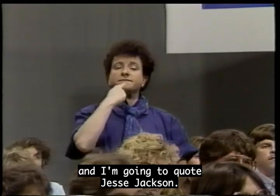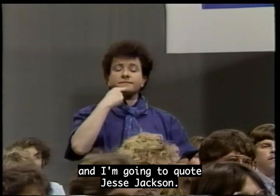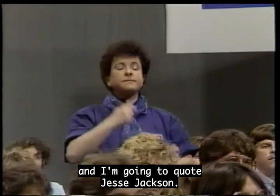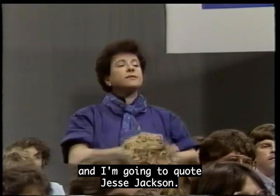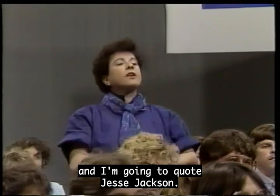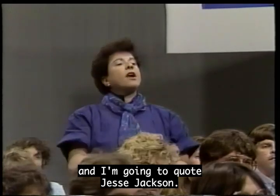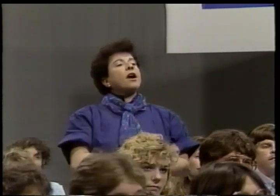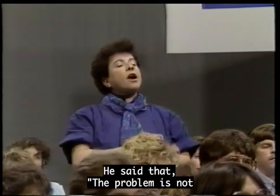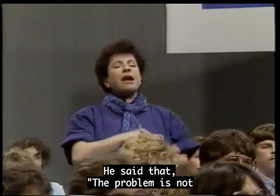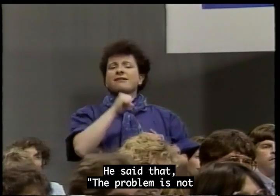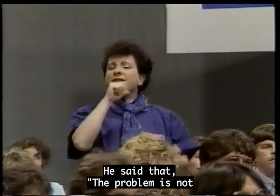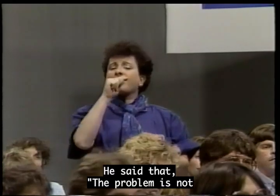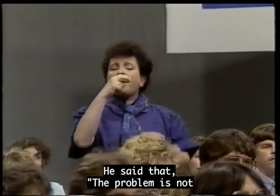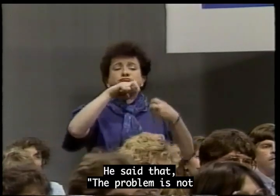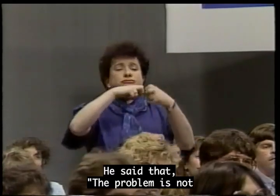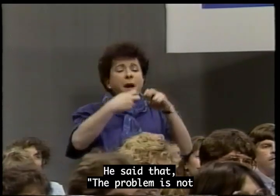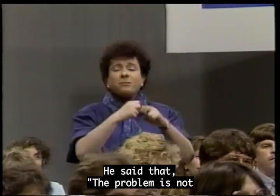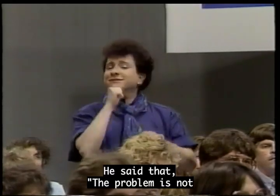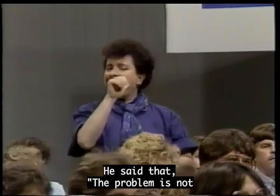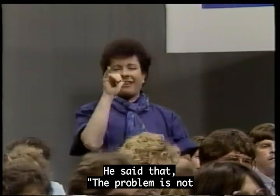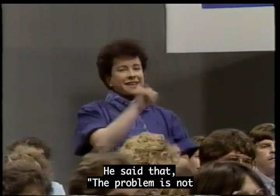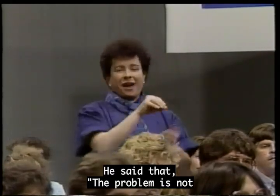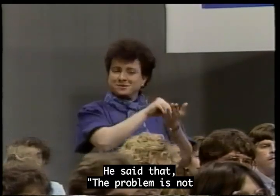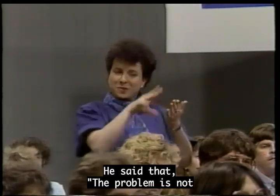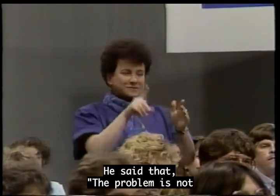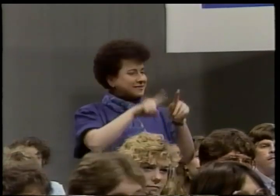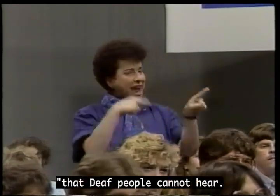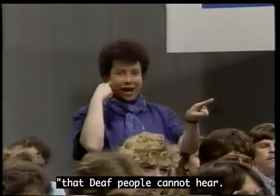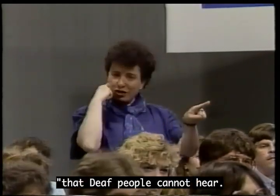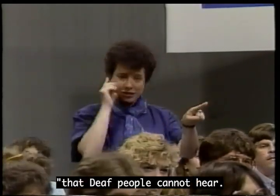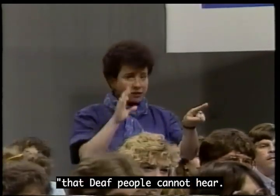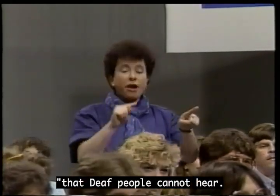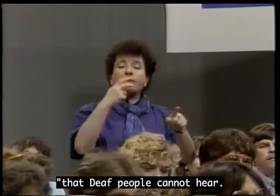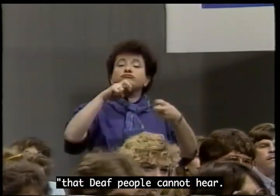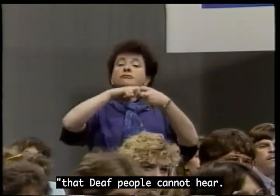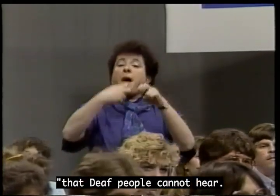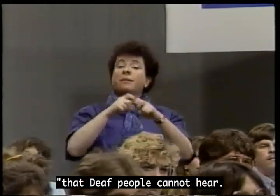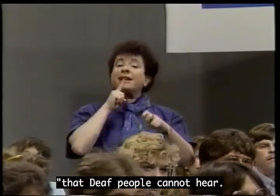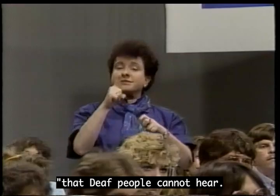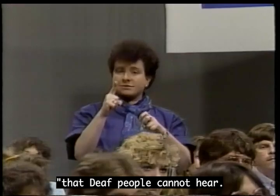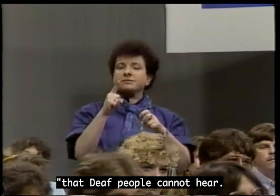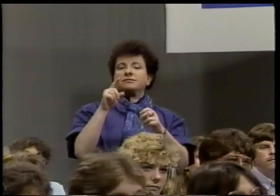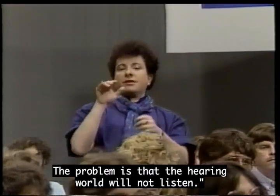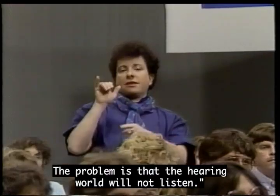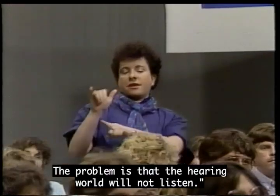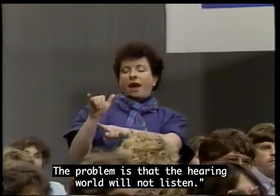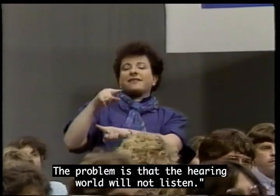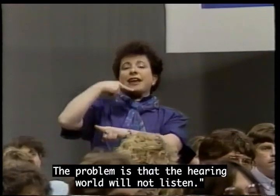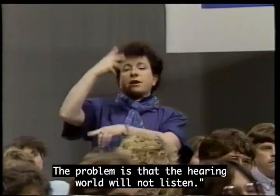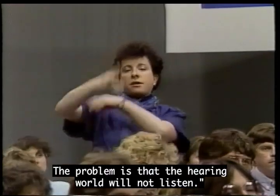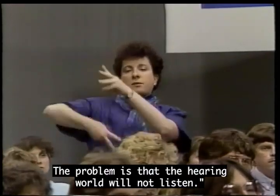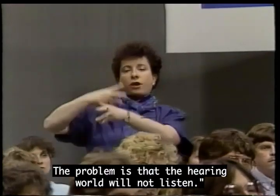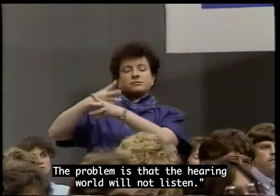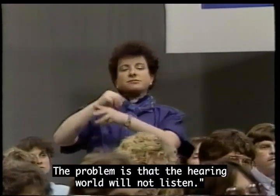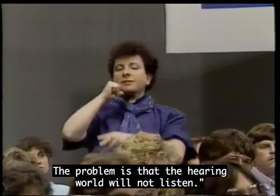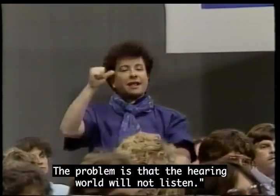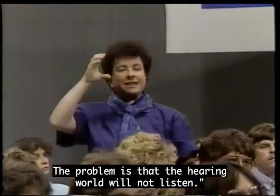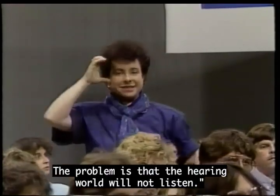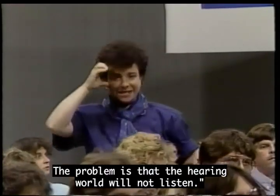Jackson. He said that the problem is not that deaf people cannot hear. The problem is that the hearing world will not